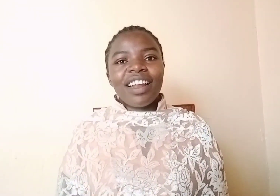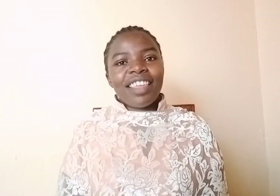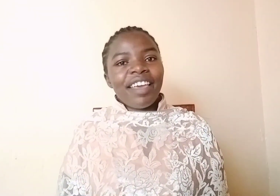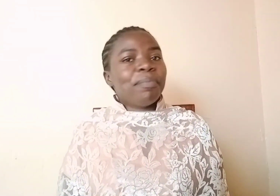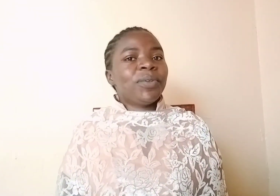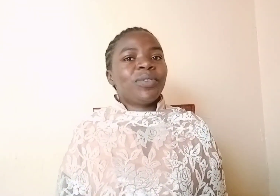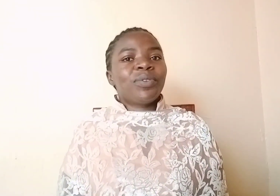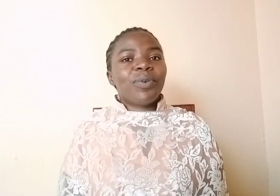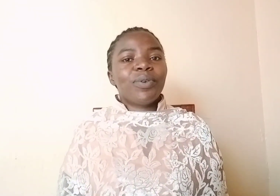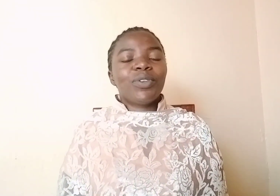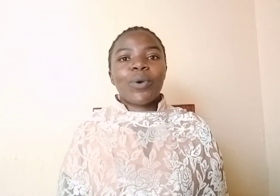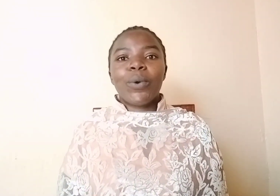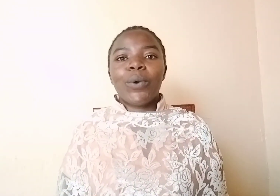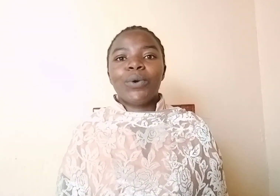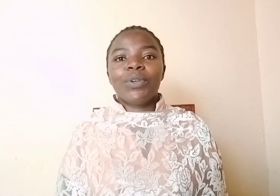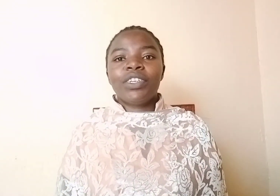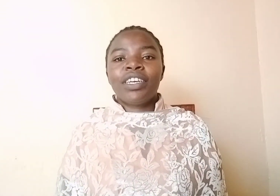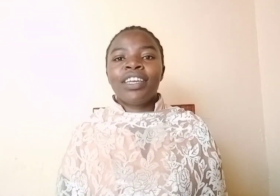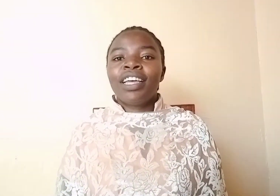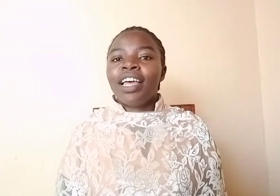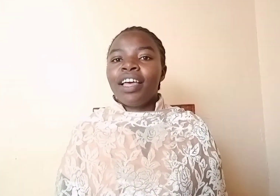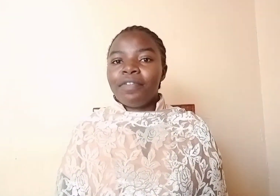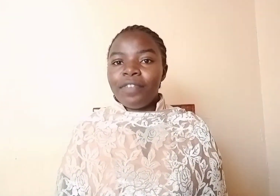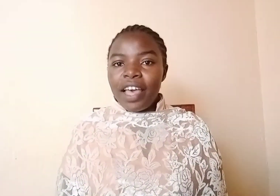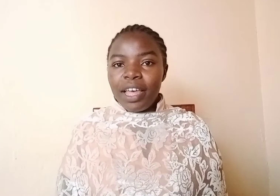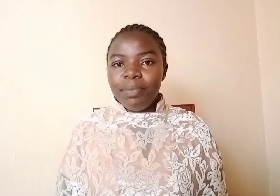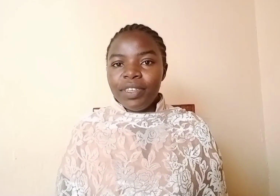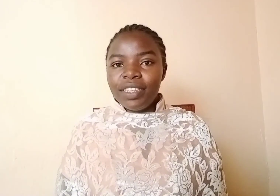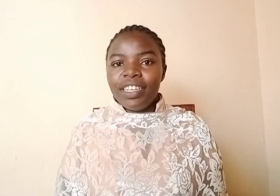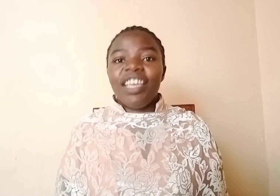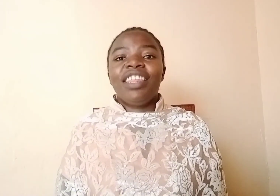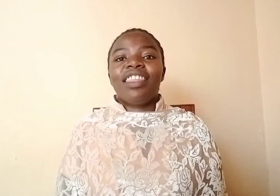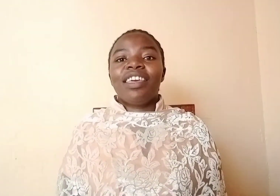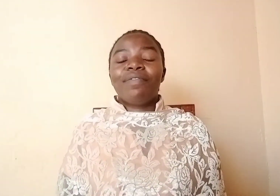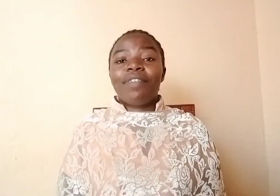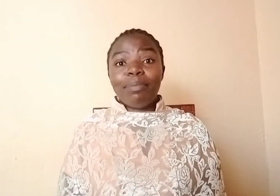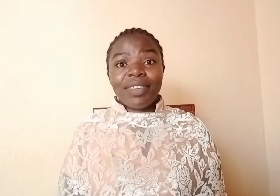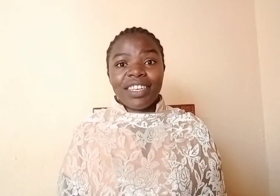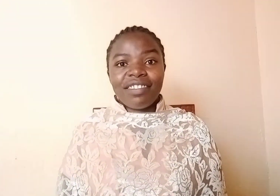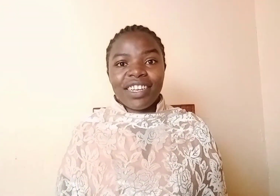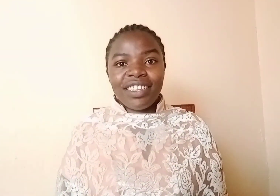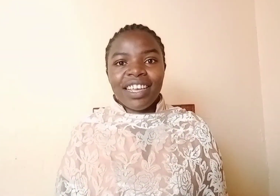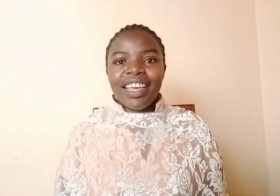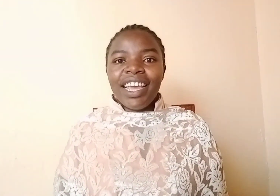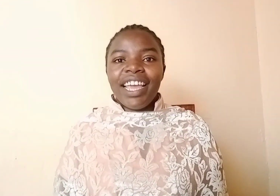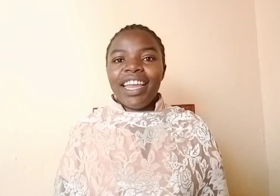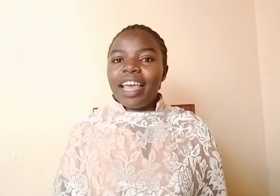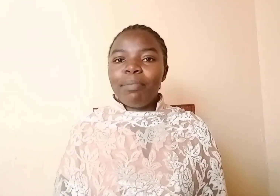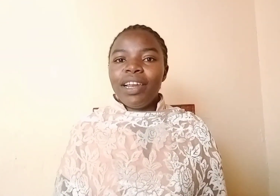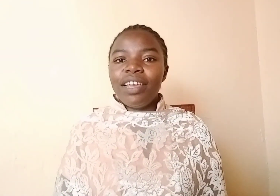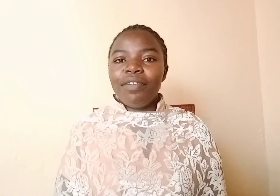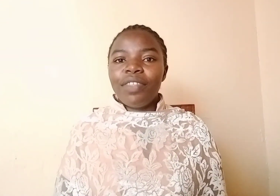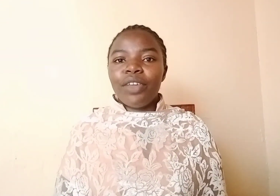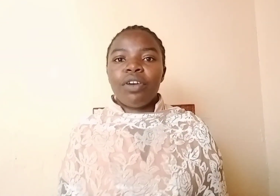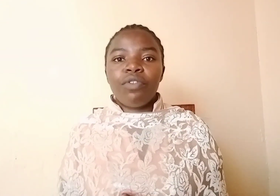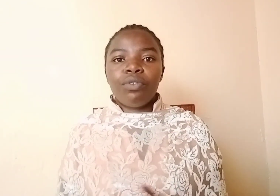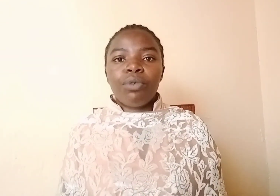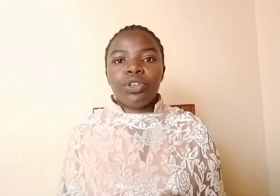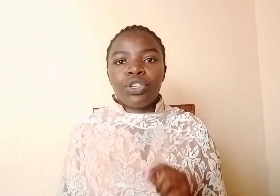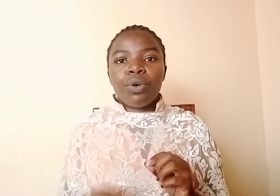another episode on verbs in the verb series. And I believe that you have watched